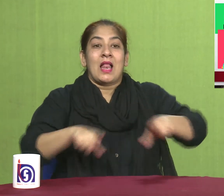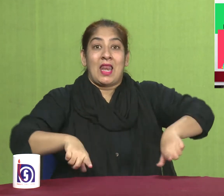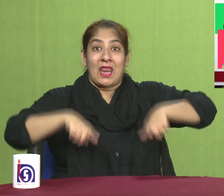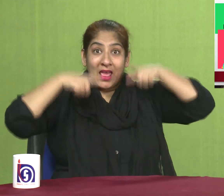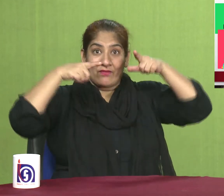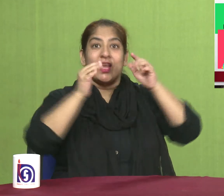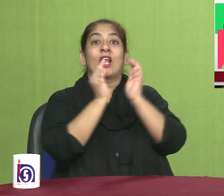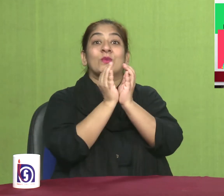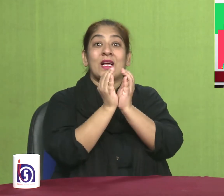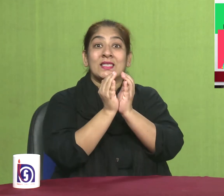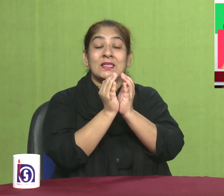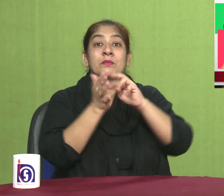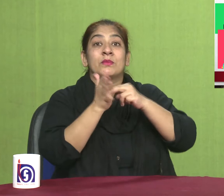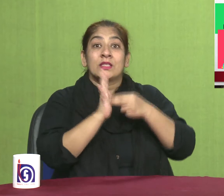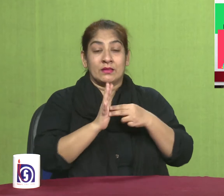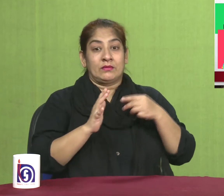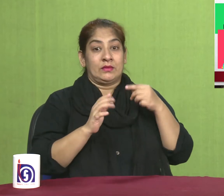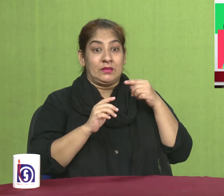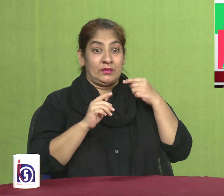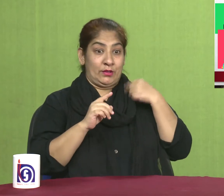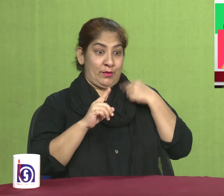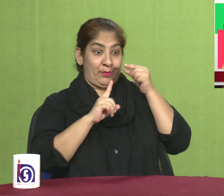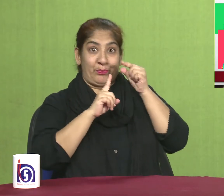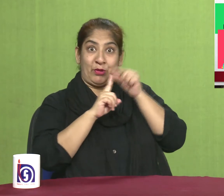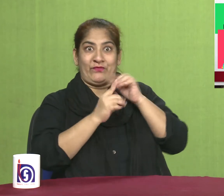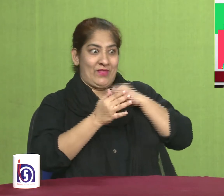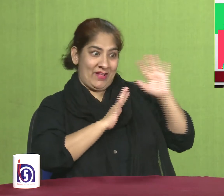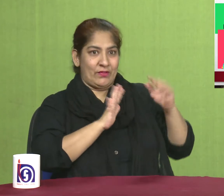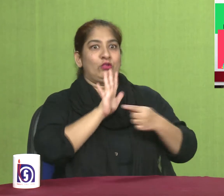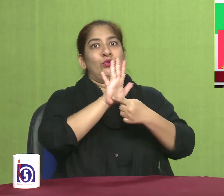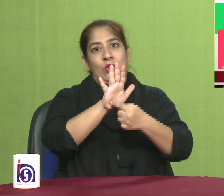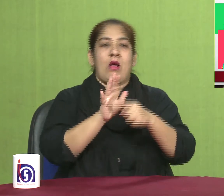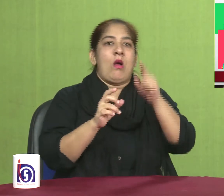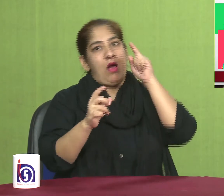means it is gone. Second type of security is life insurance policy.